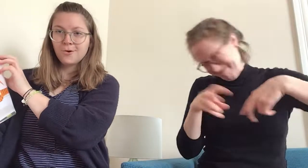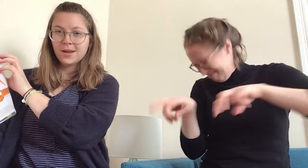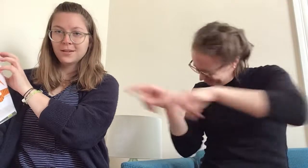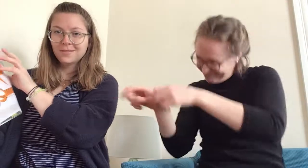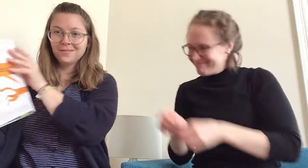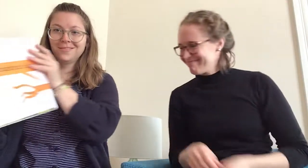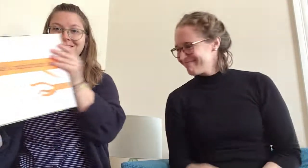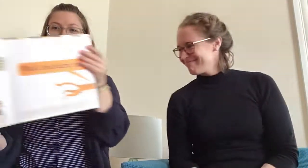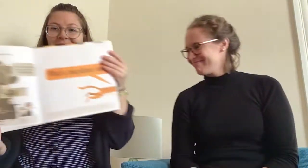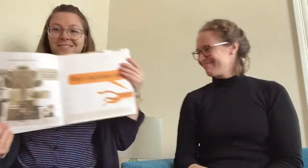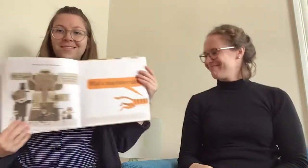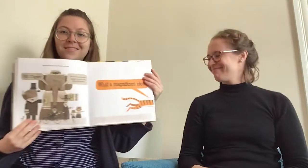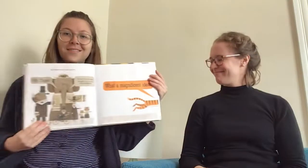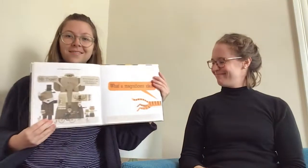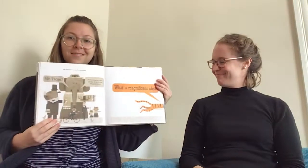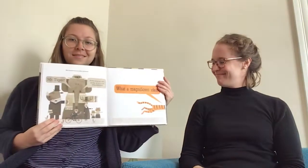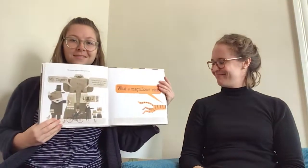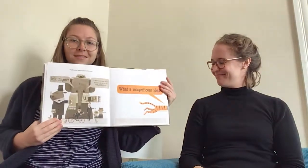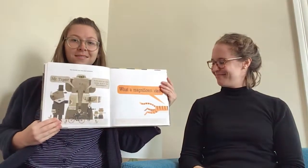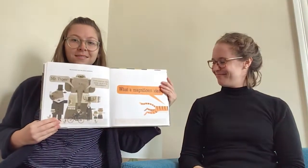running away.